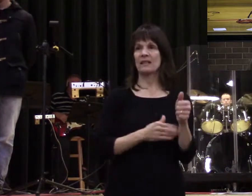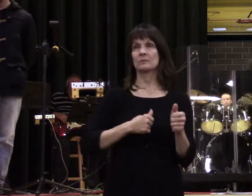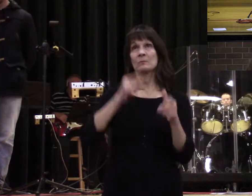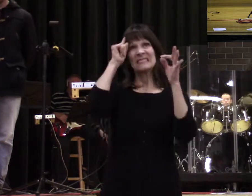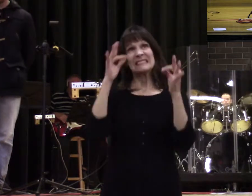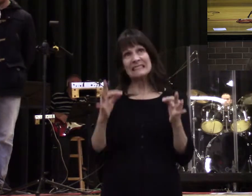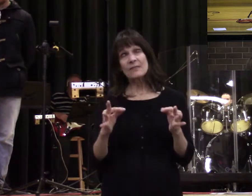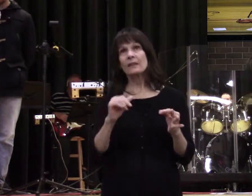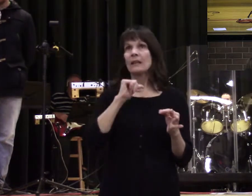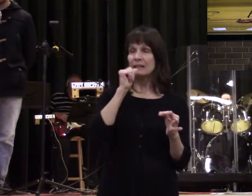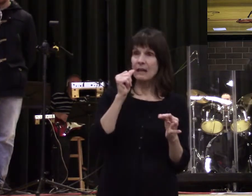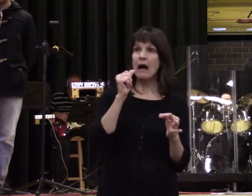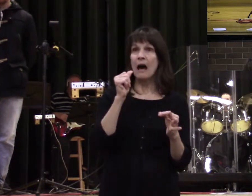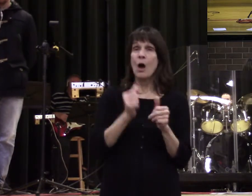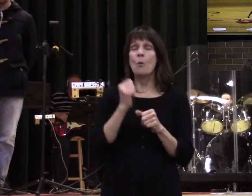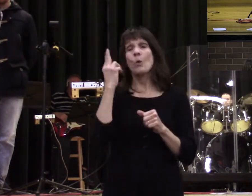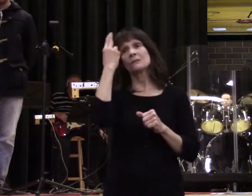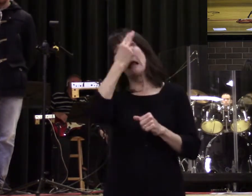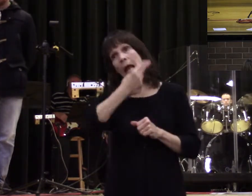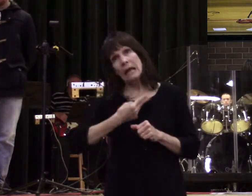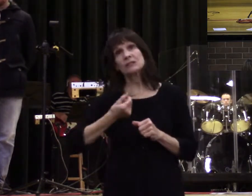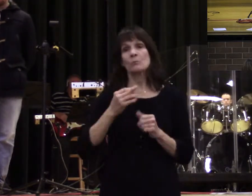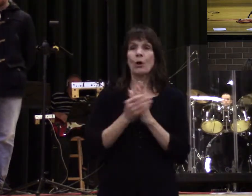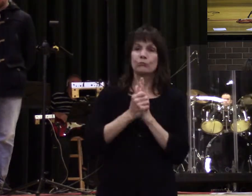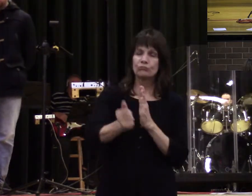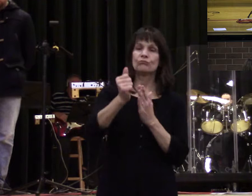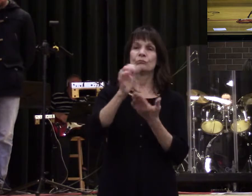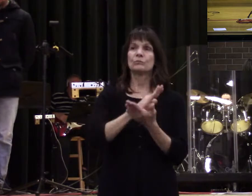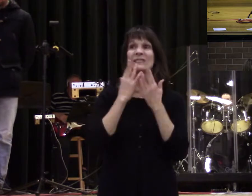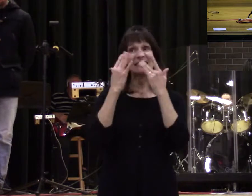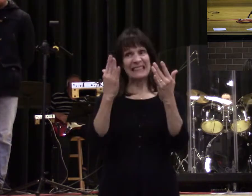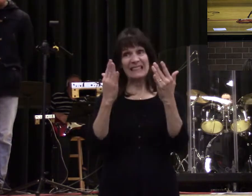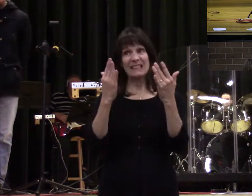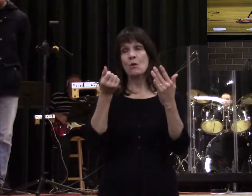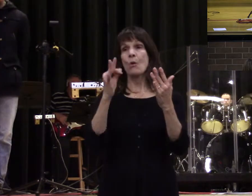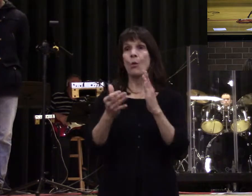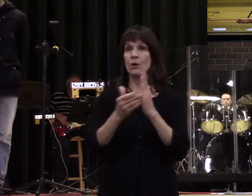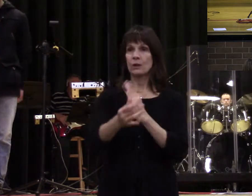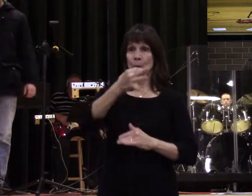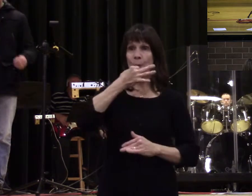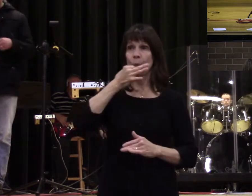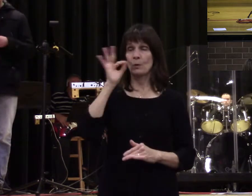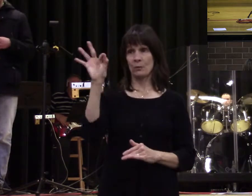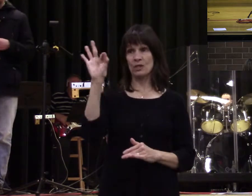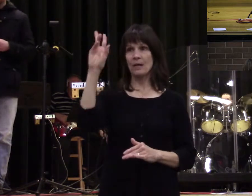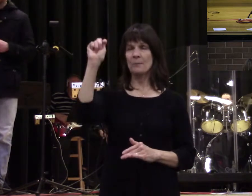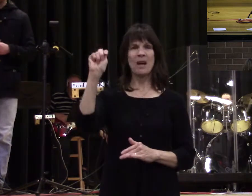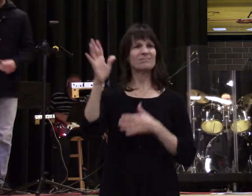the best-looking pastor, the best-singing pastor, the best-preaching pastor, but let me tell you something. I love